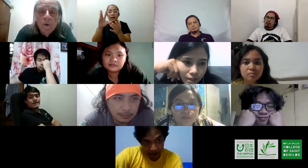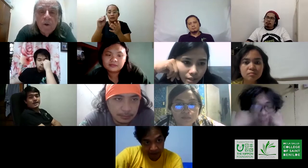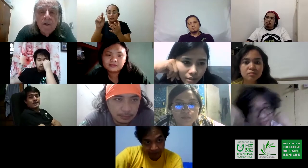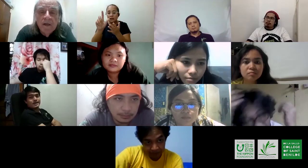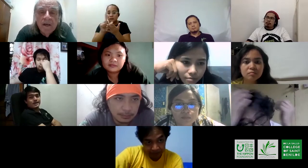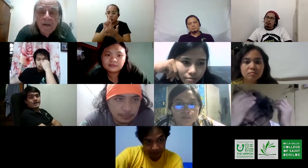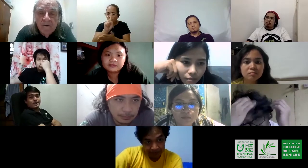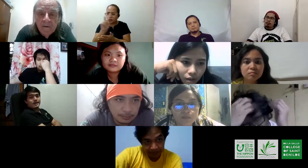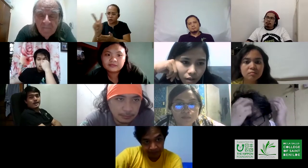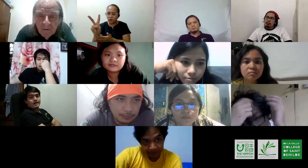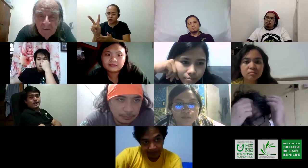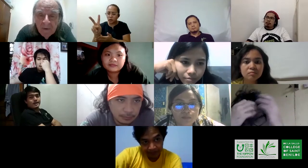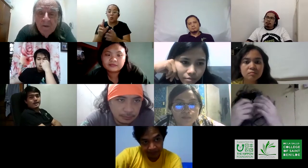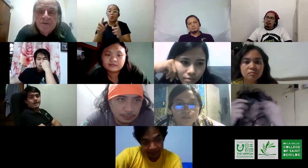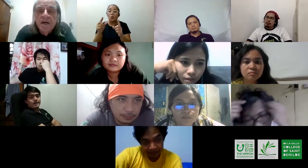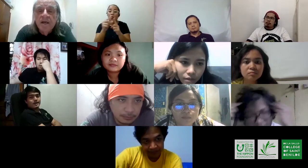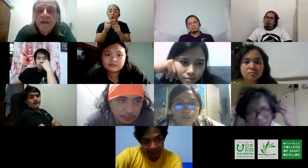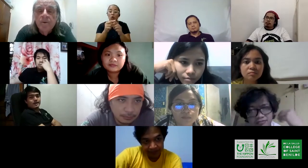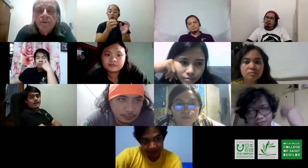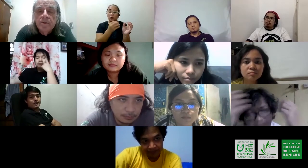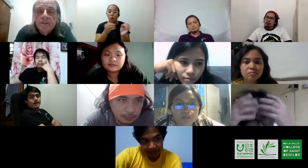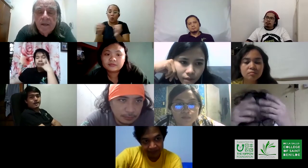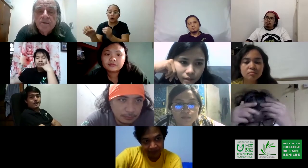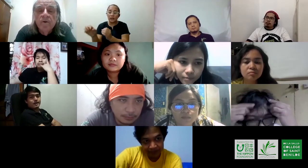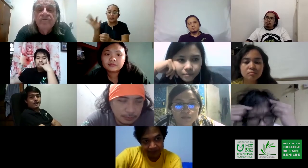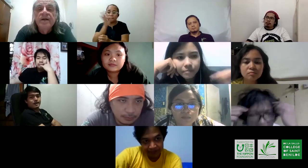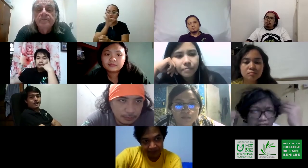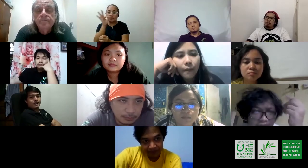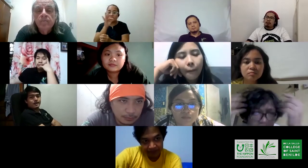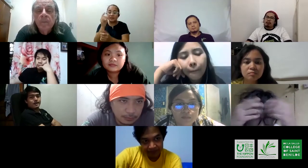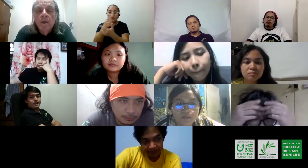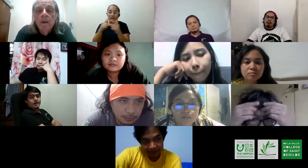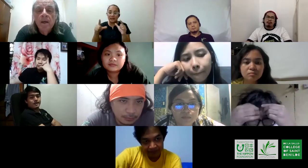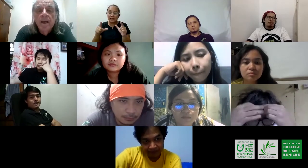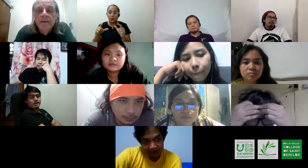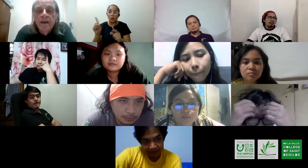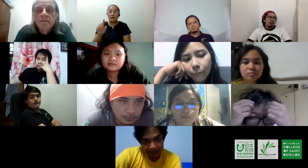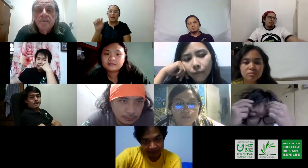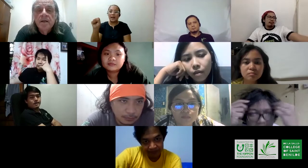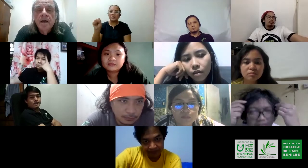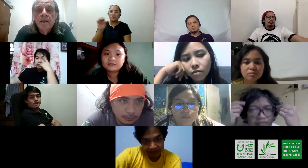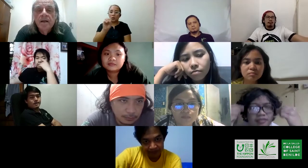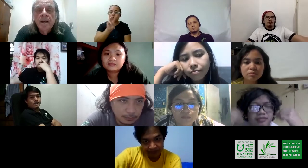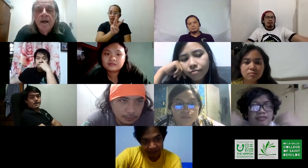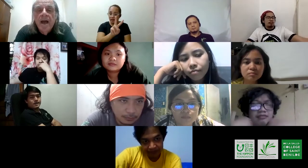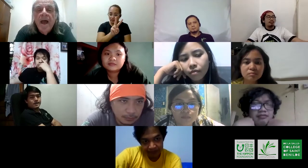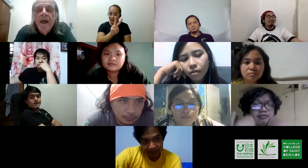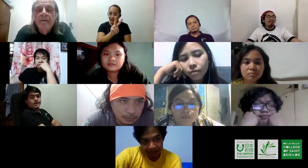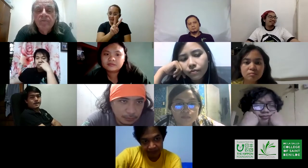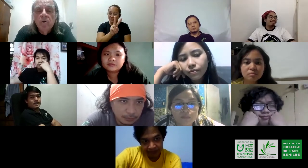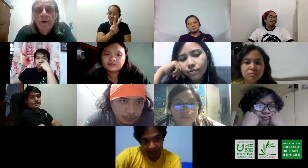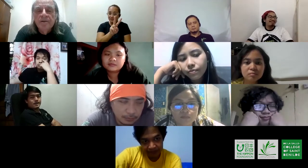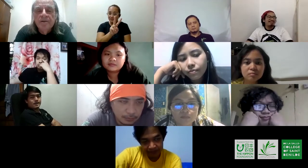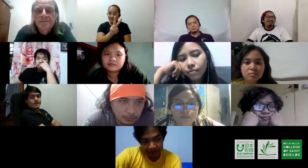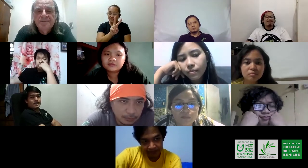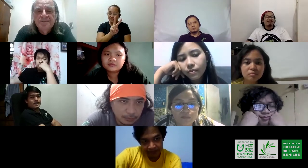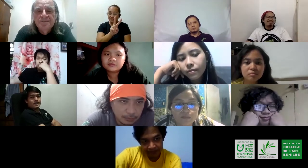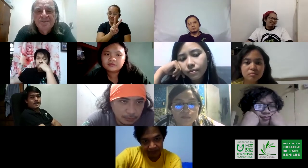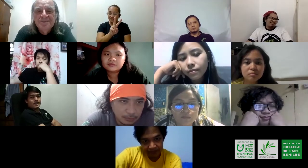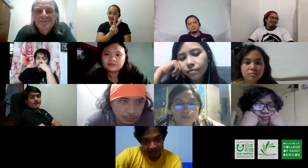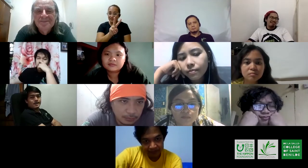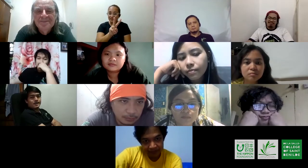word order in Filipino Sign Language is SOV, and that's half correct.